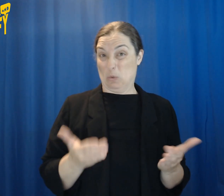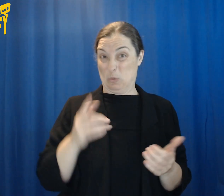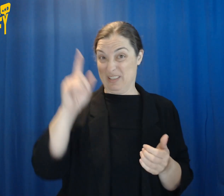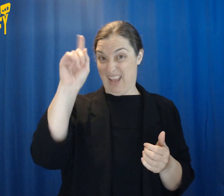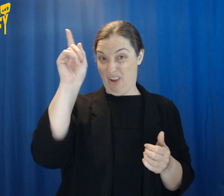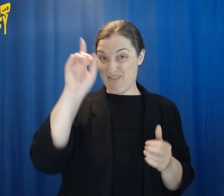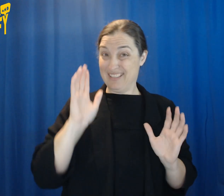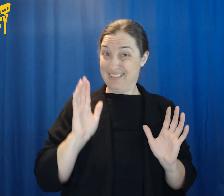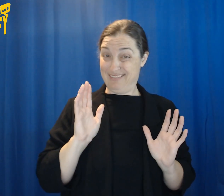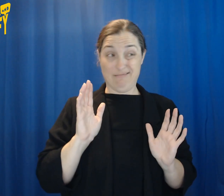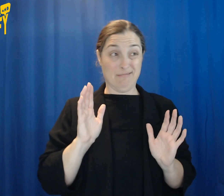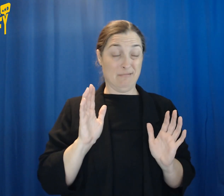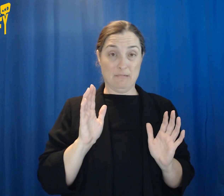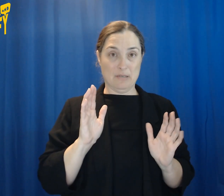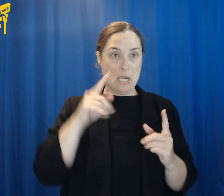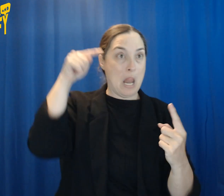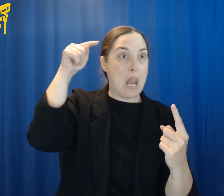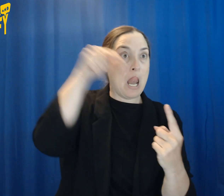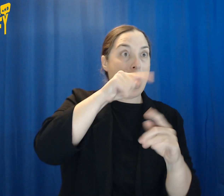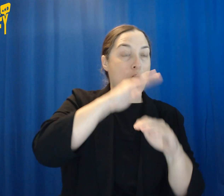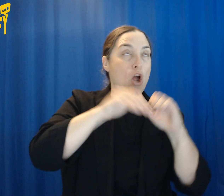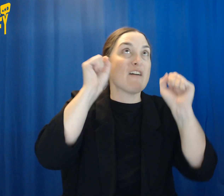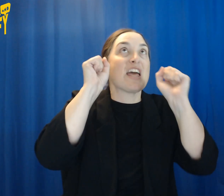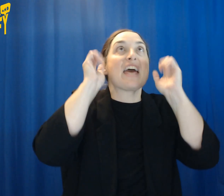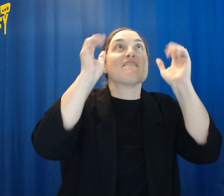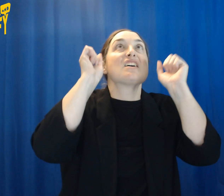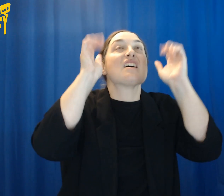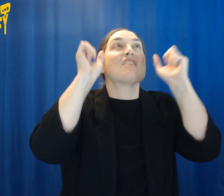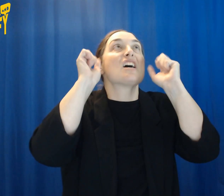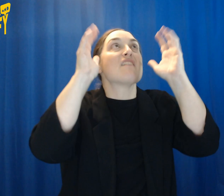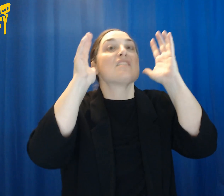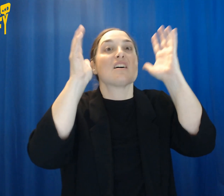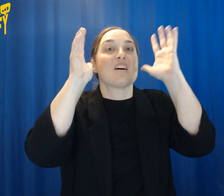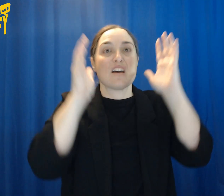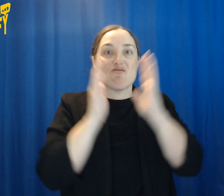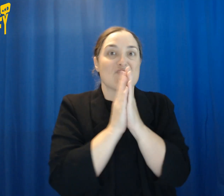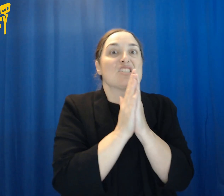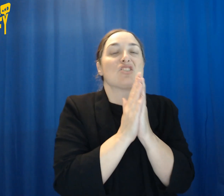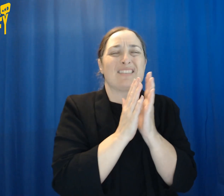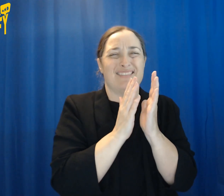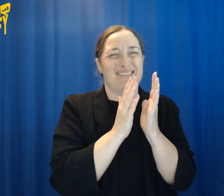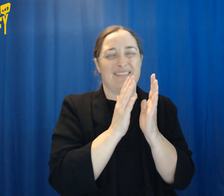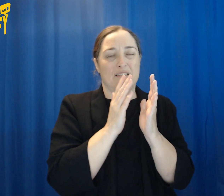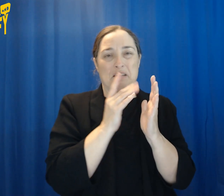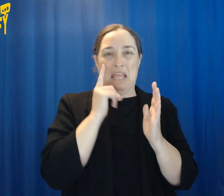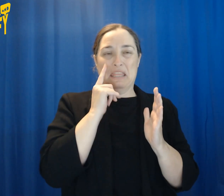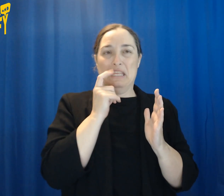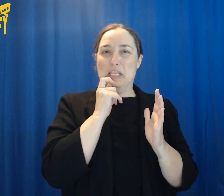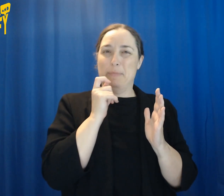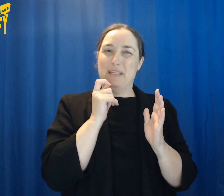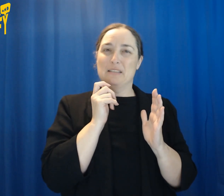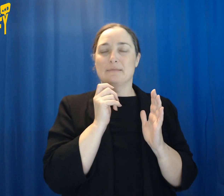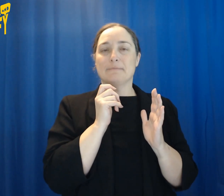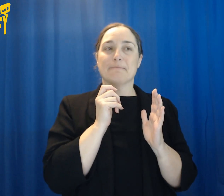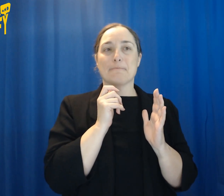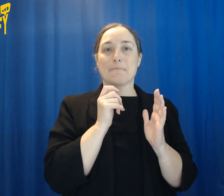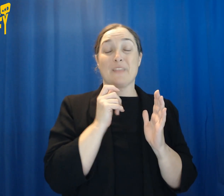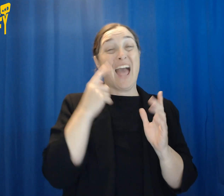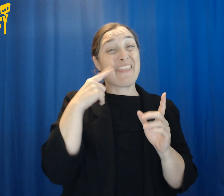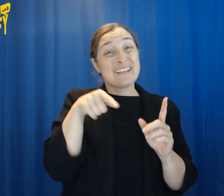be less obsessed with heaven and religion and things like that. And I think it's a distraction. It